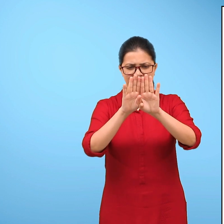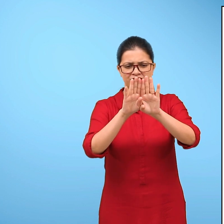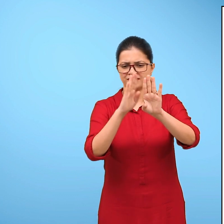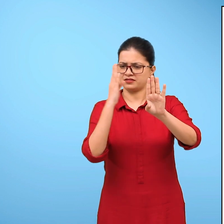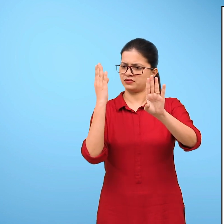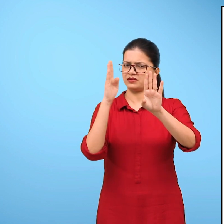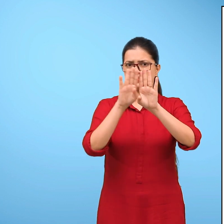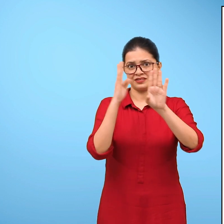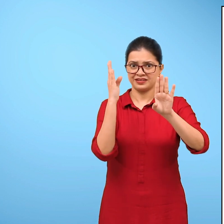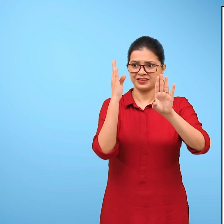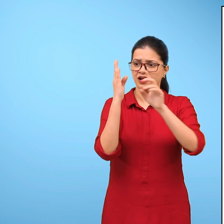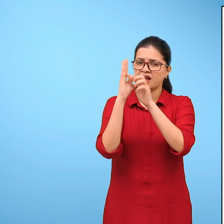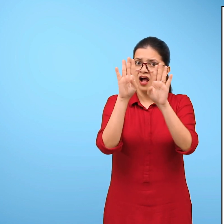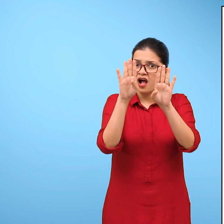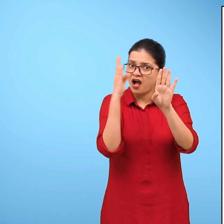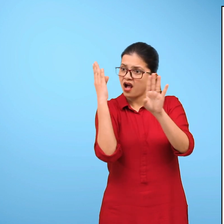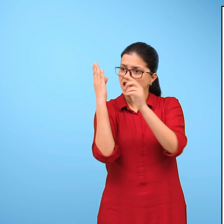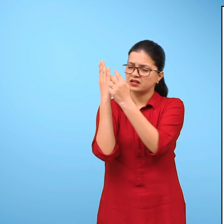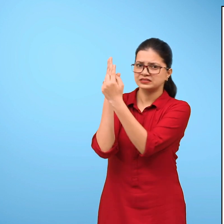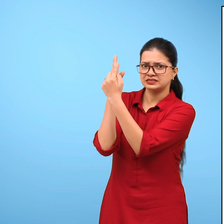Open and close a door a few times.